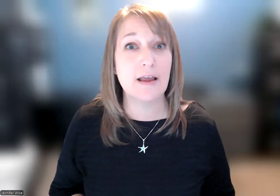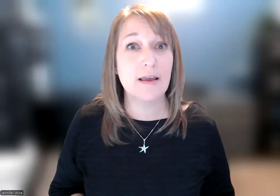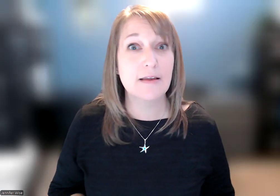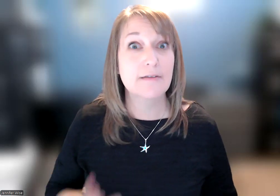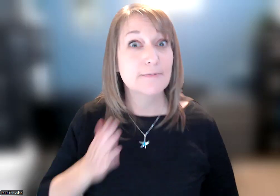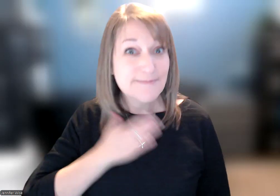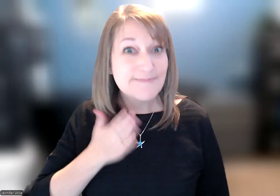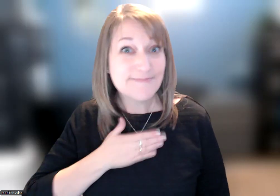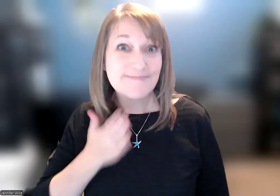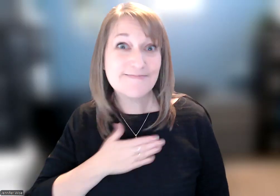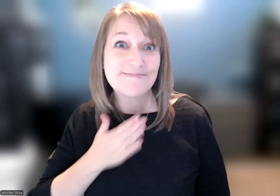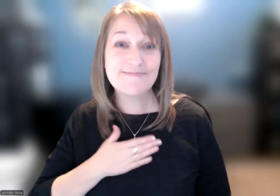like?